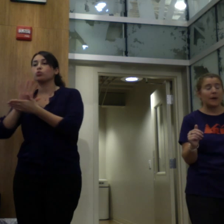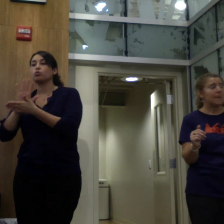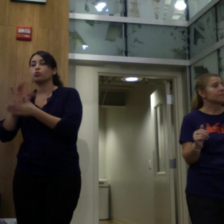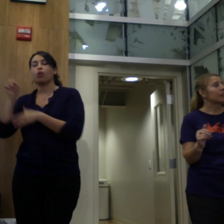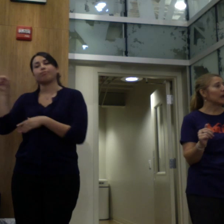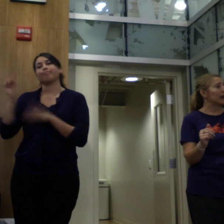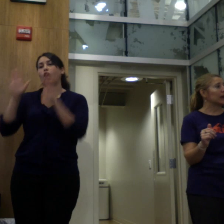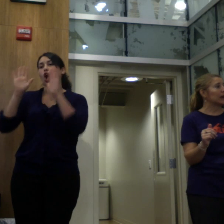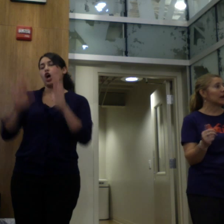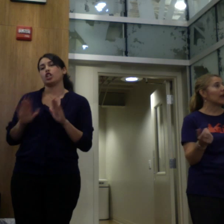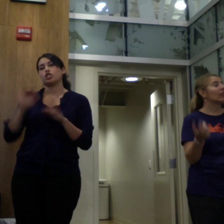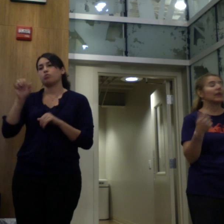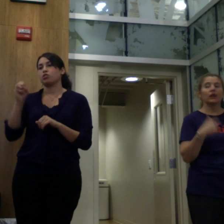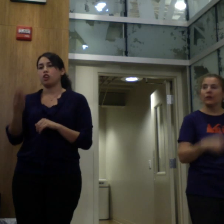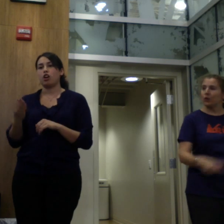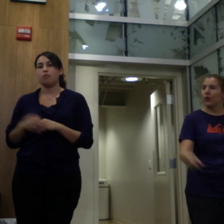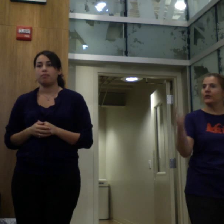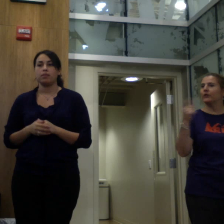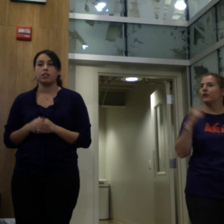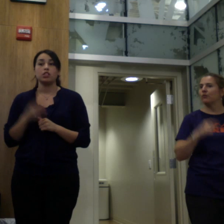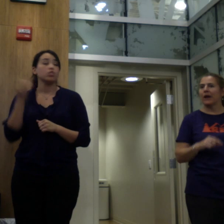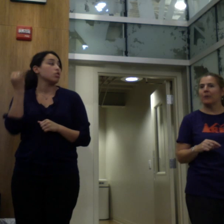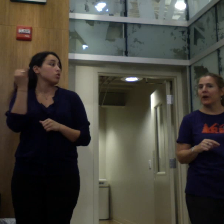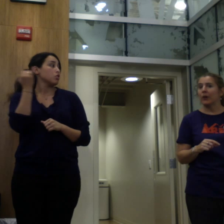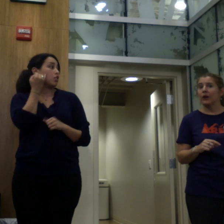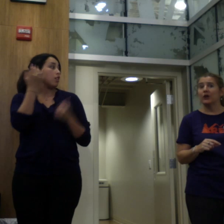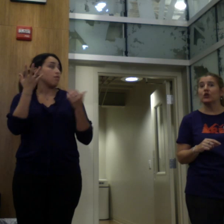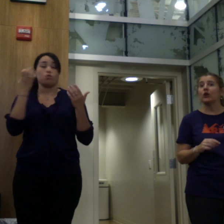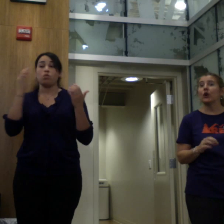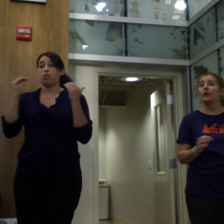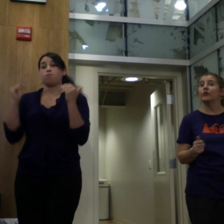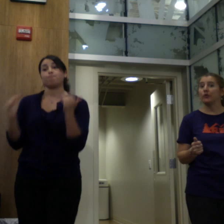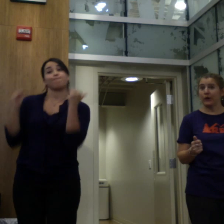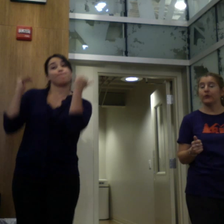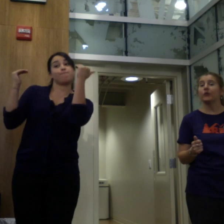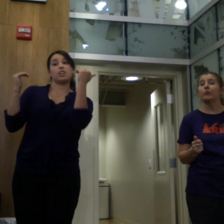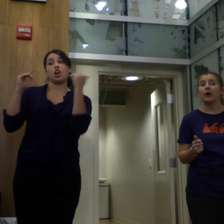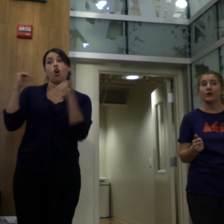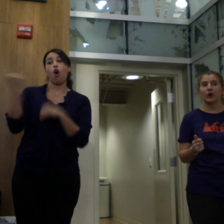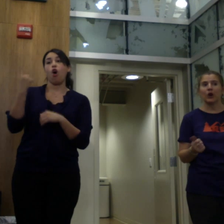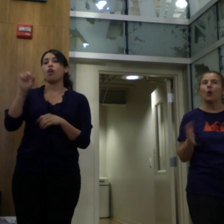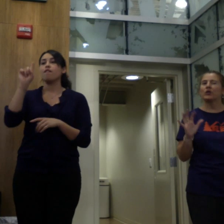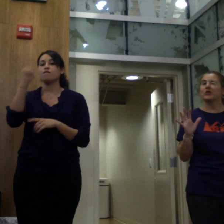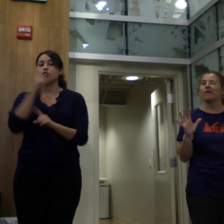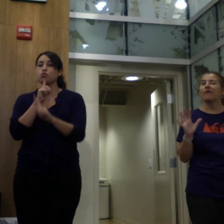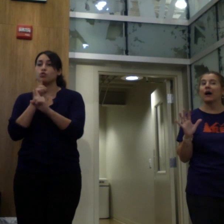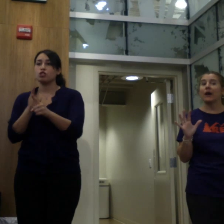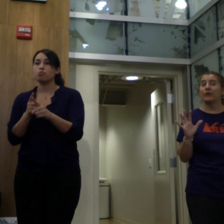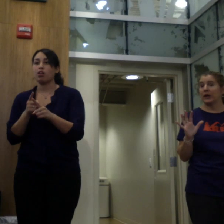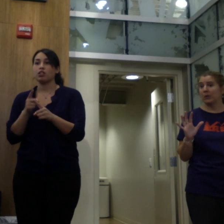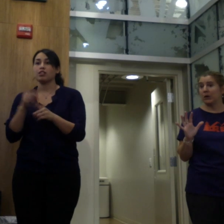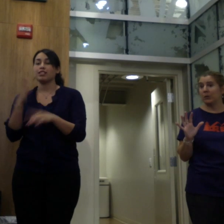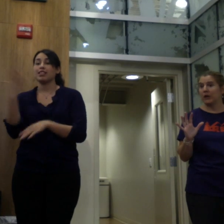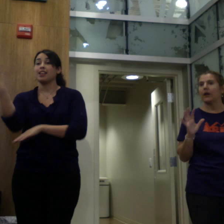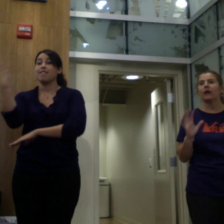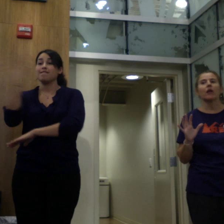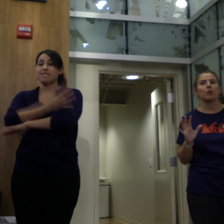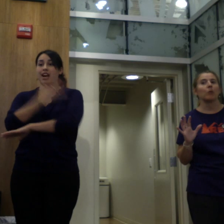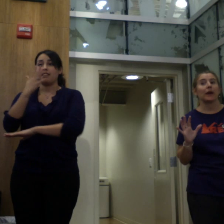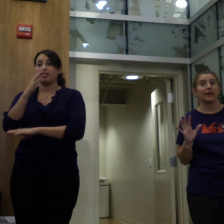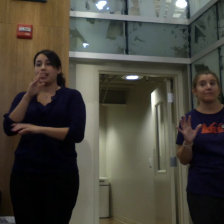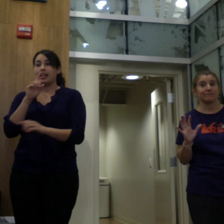job. And then if you wanted to ramp it up a notch, you can always do first responder, which is a 5-day commitment